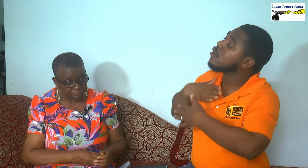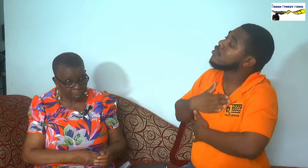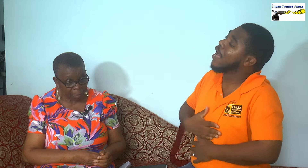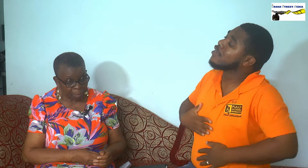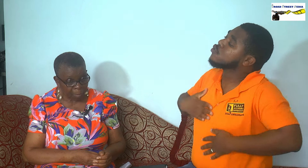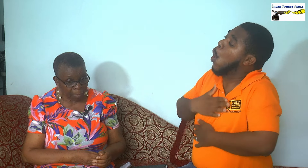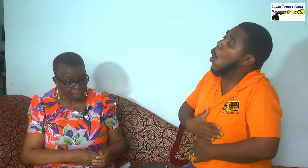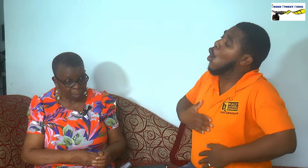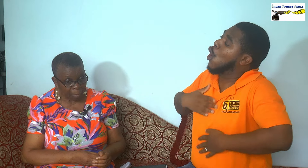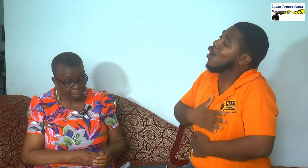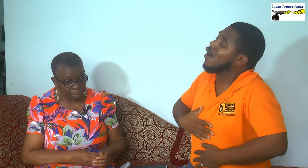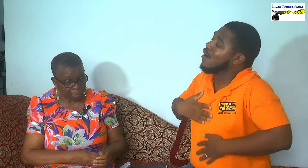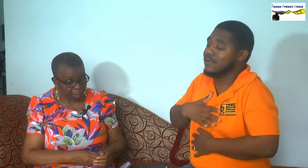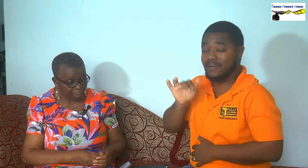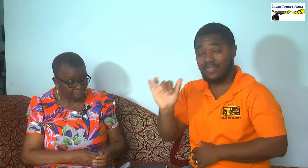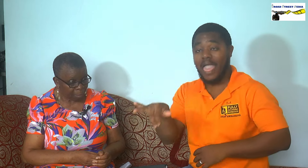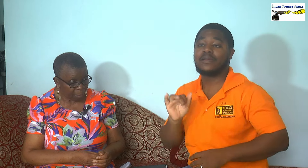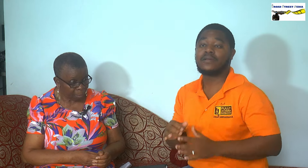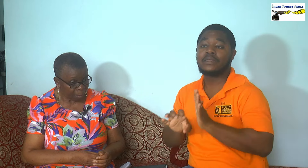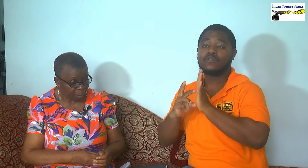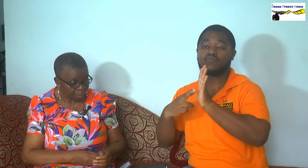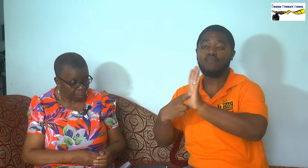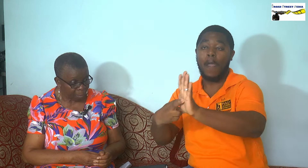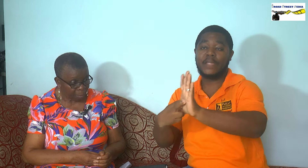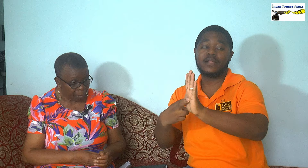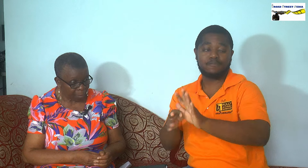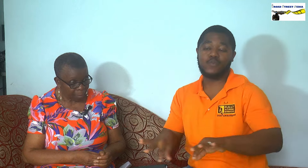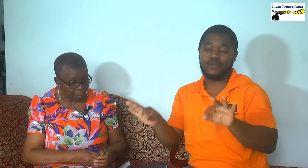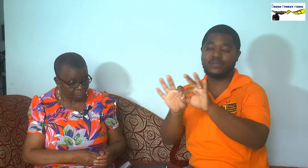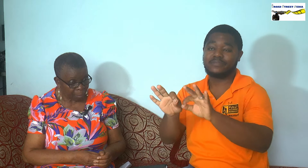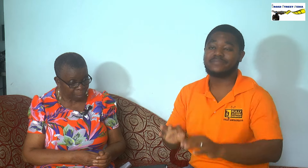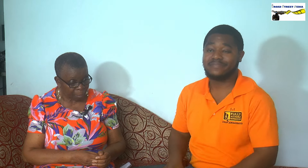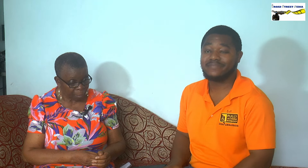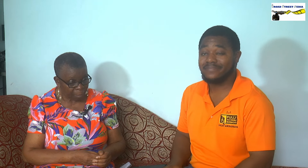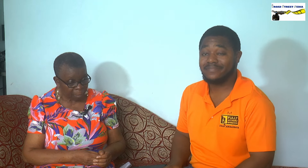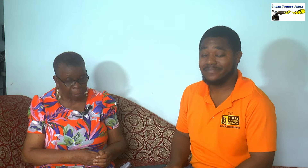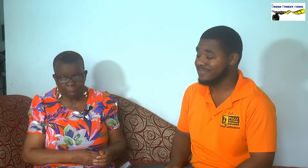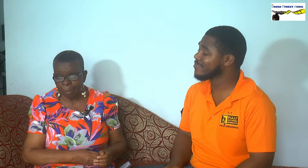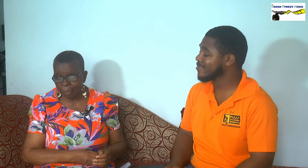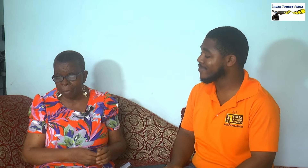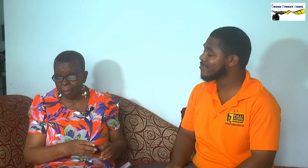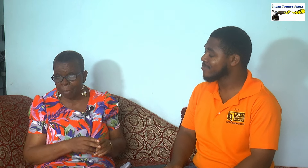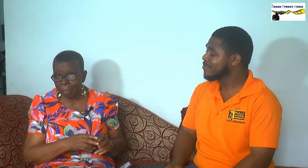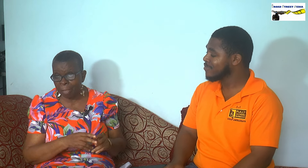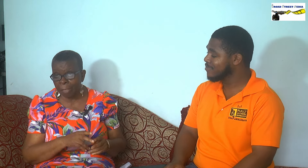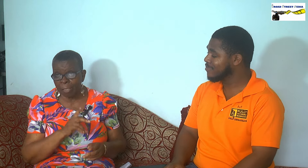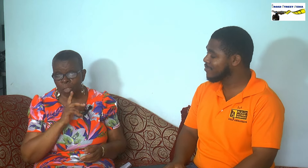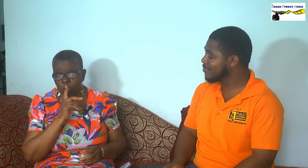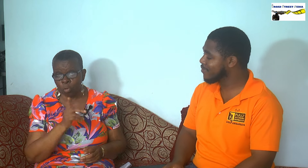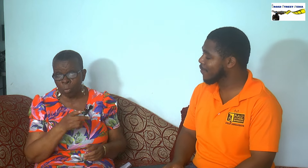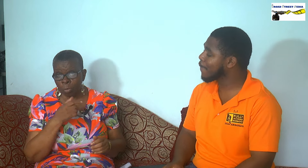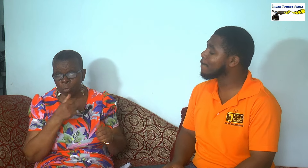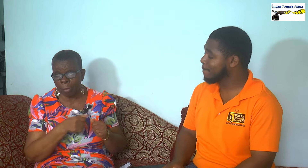have role models, people they can look up to. That is very important, representation. That is true, but